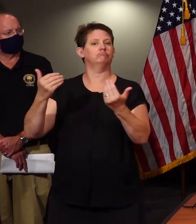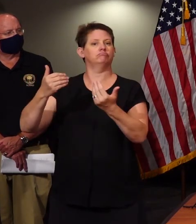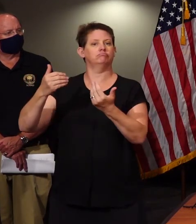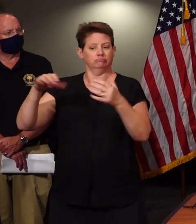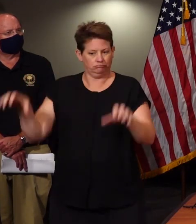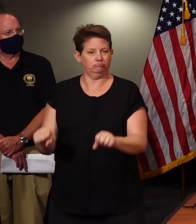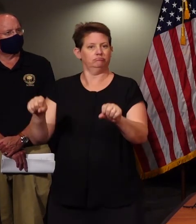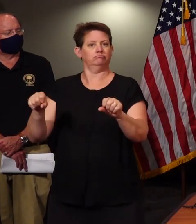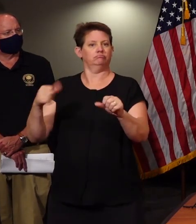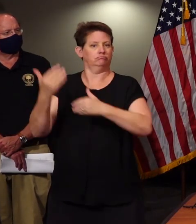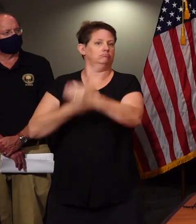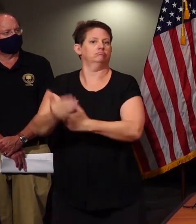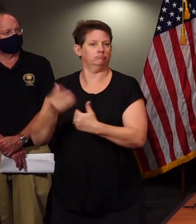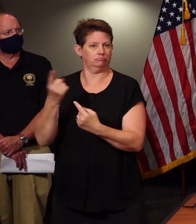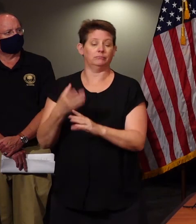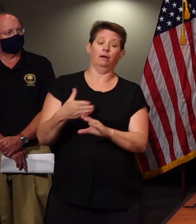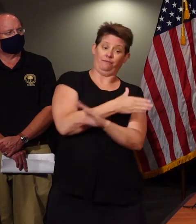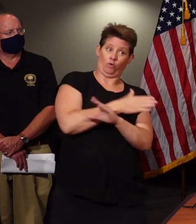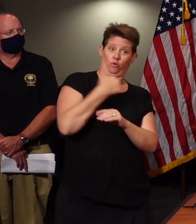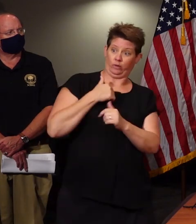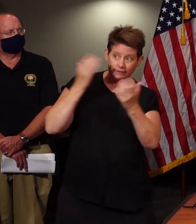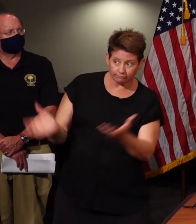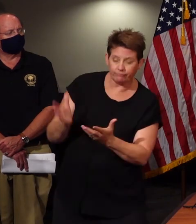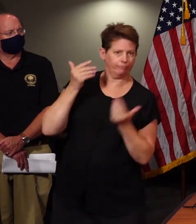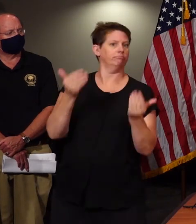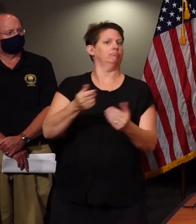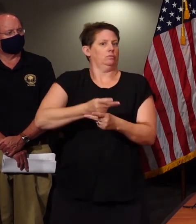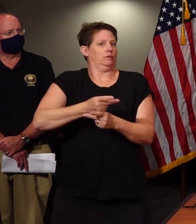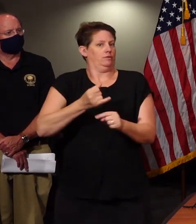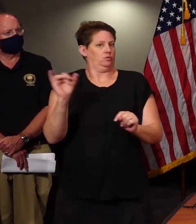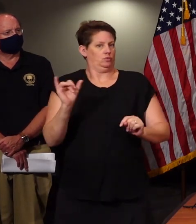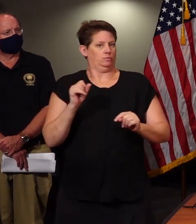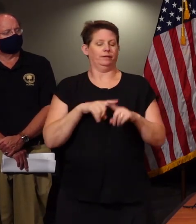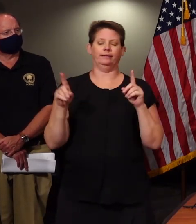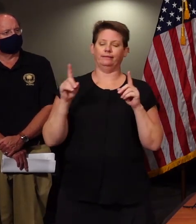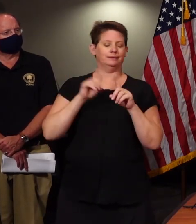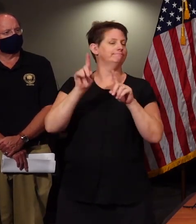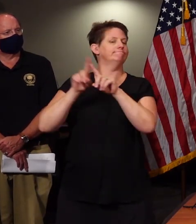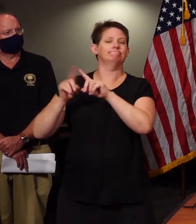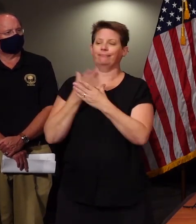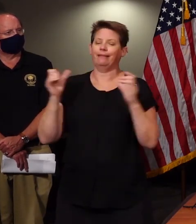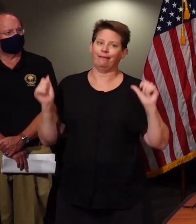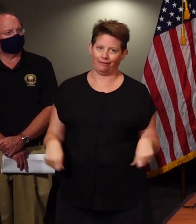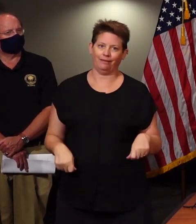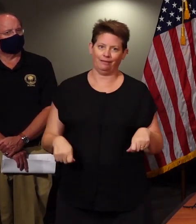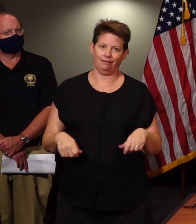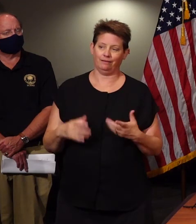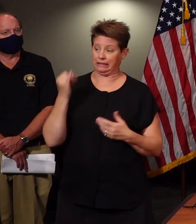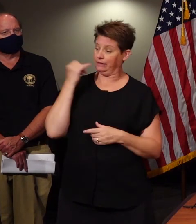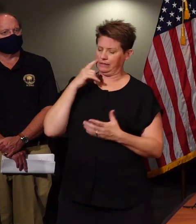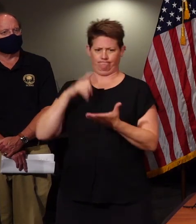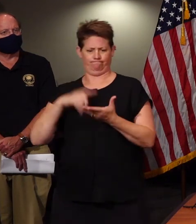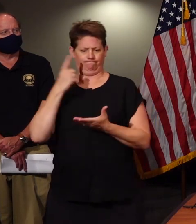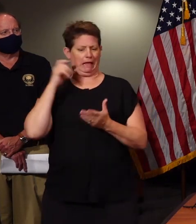action prior to that encouragement. But there are others that can do various things, and if they see something that needs to be done, they ought